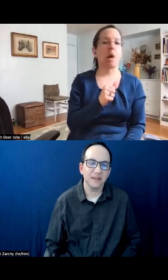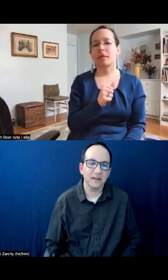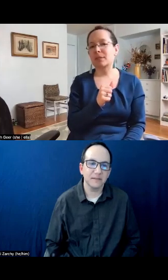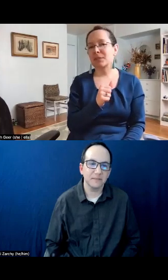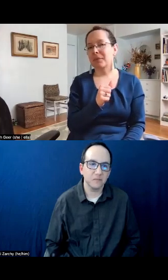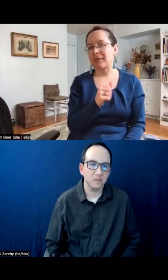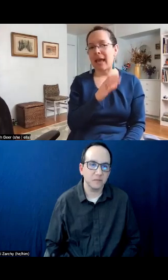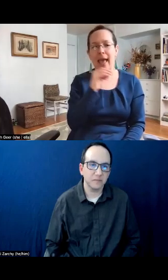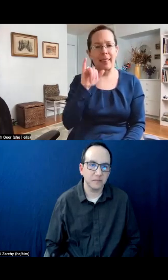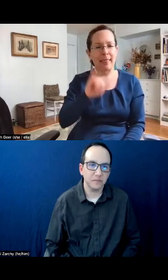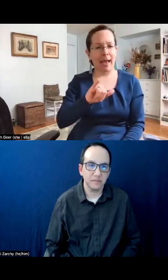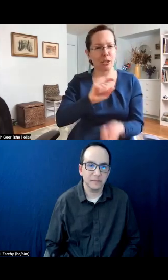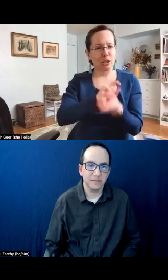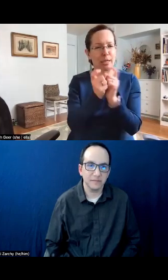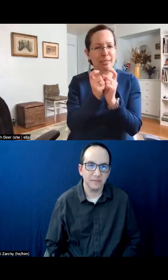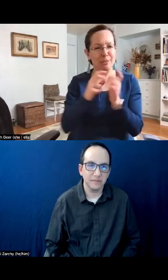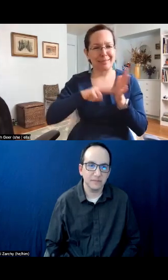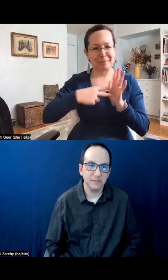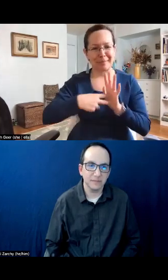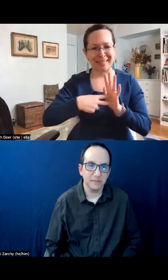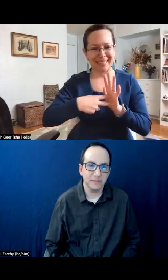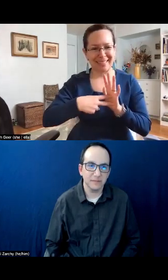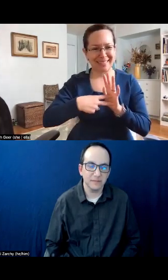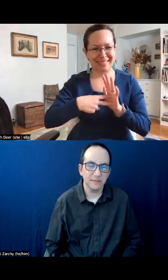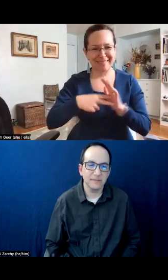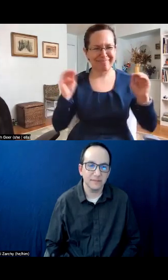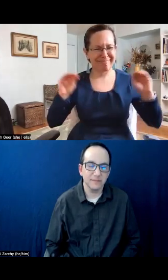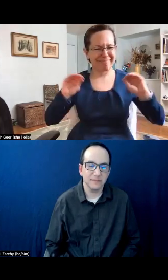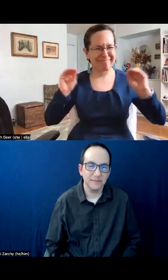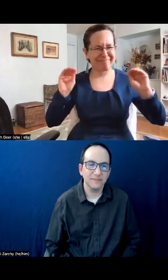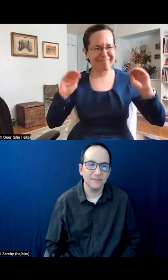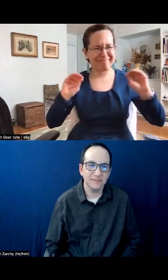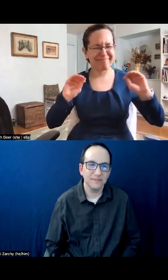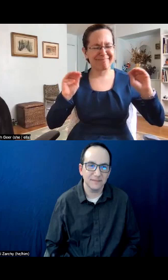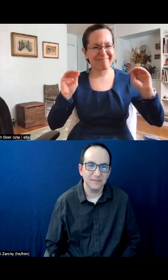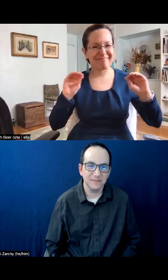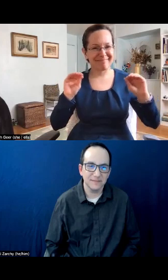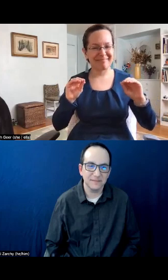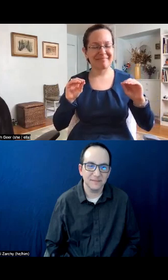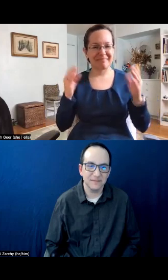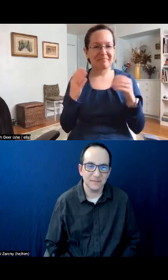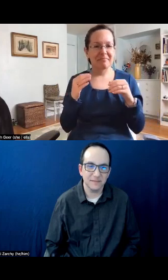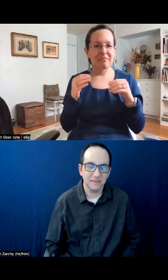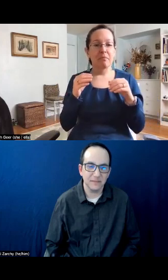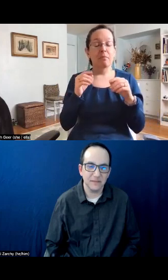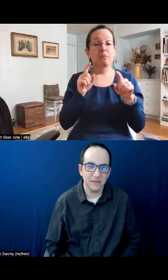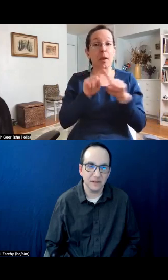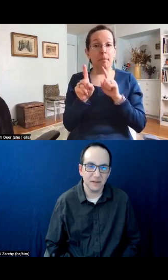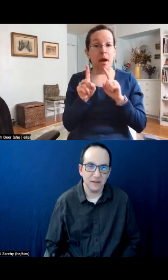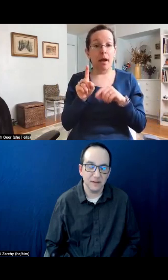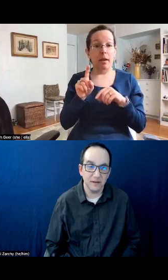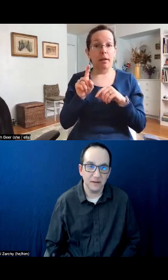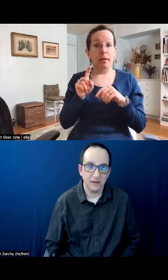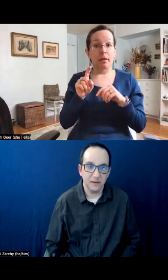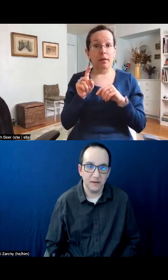first I should say, that is necessary at all, right? If we are speaking and we lean to one side